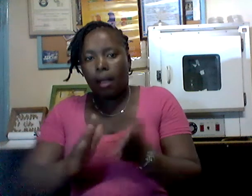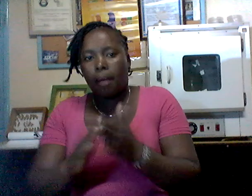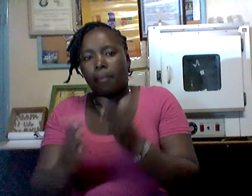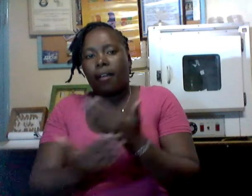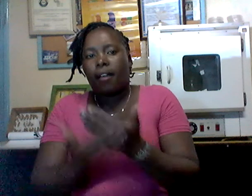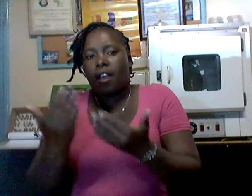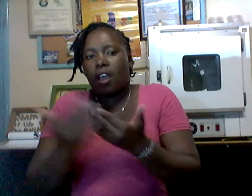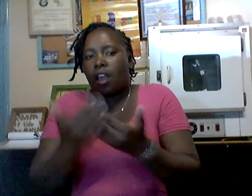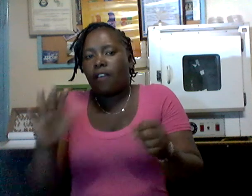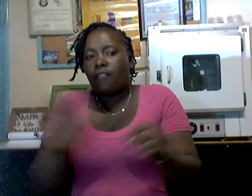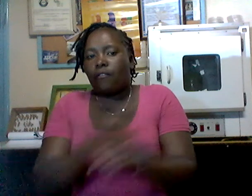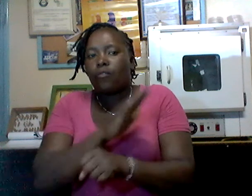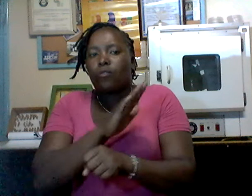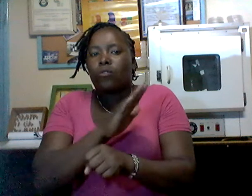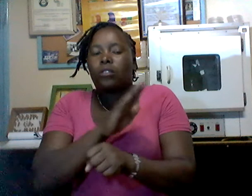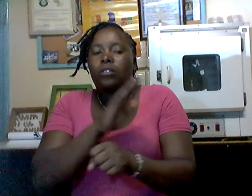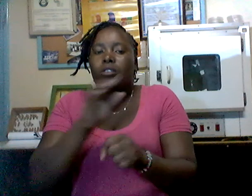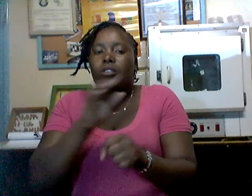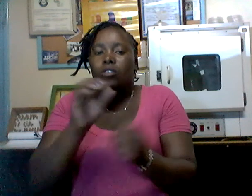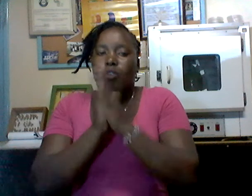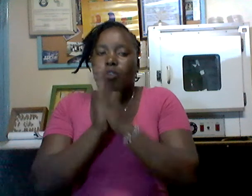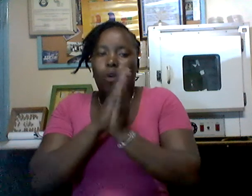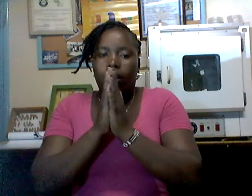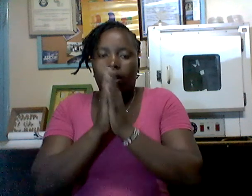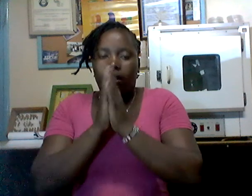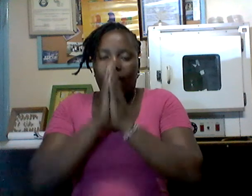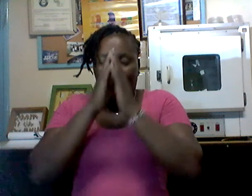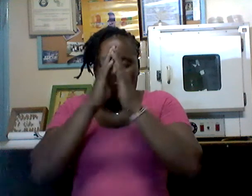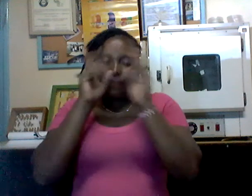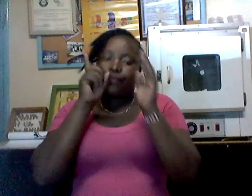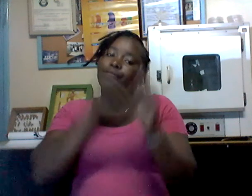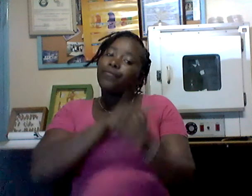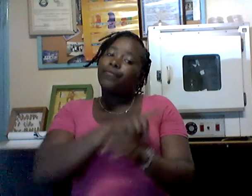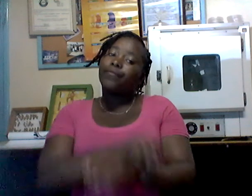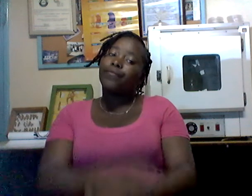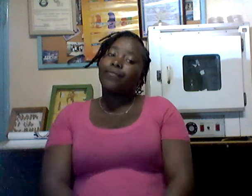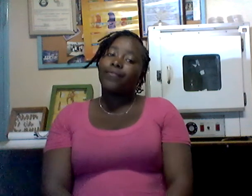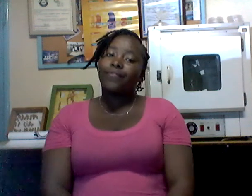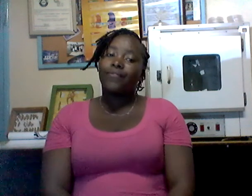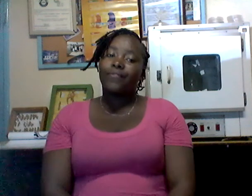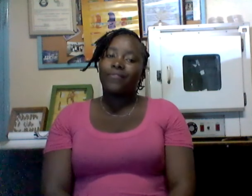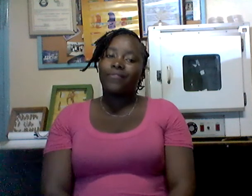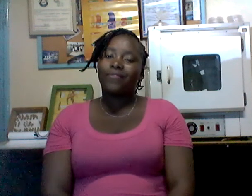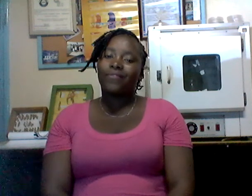Story finished. finished. Story Name S S S you.